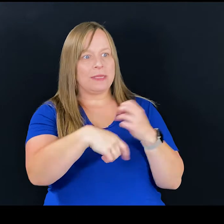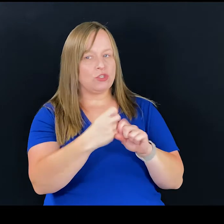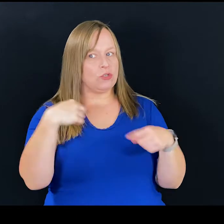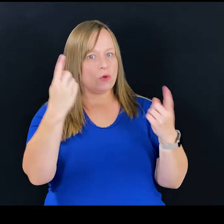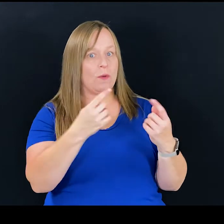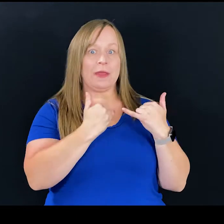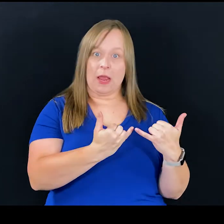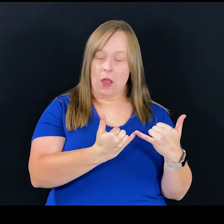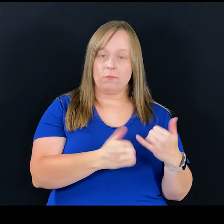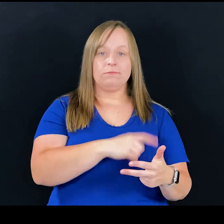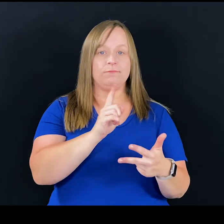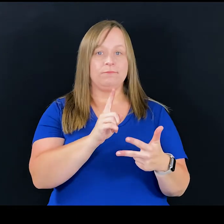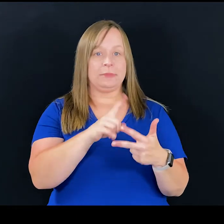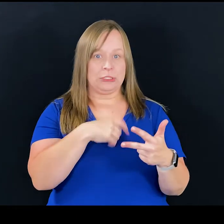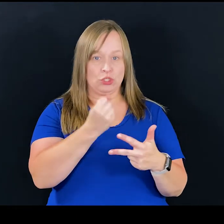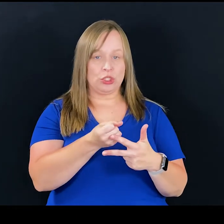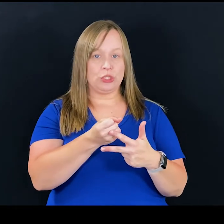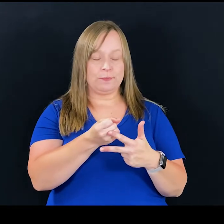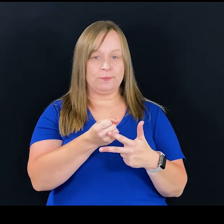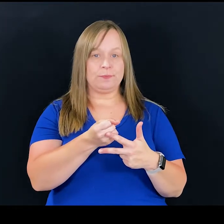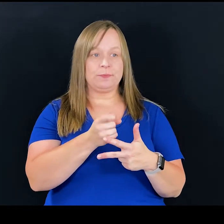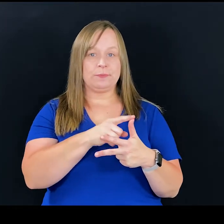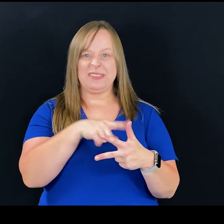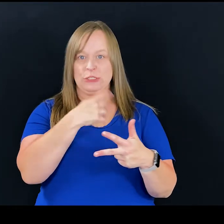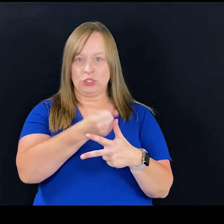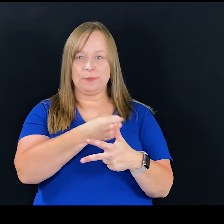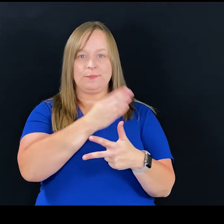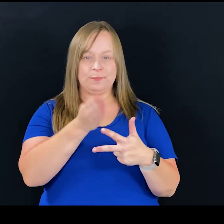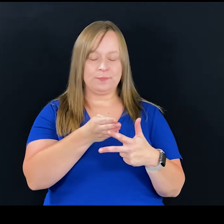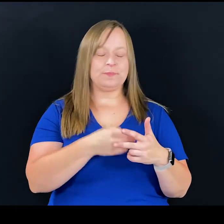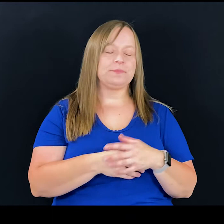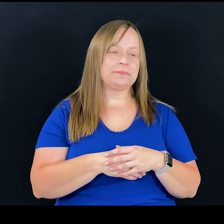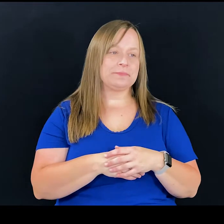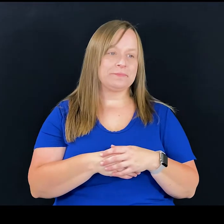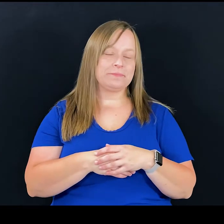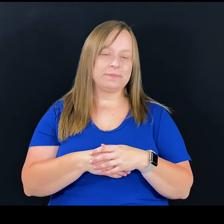did this year go? So there's the now, this year, the present levels of performance.